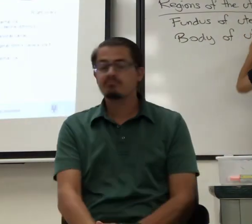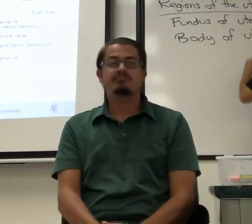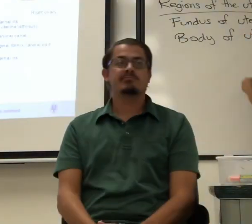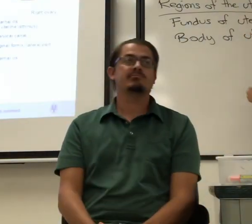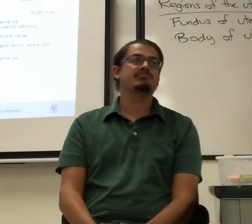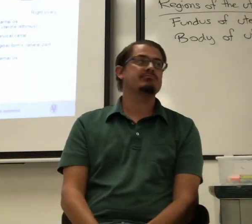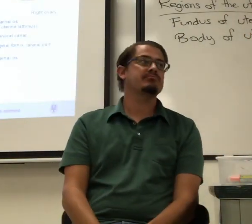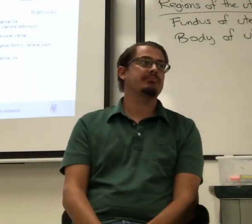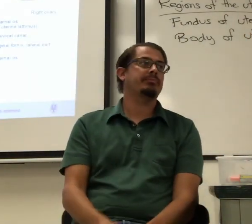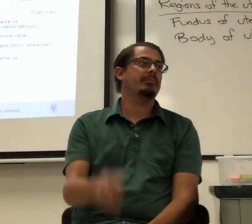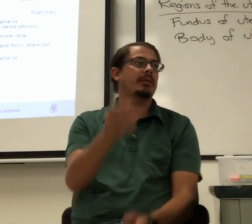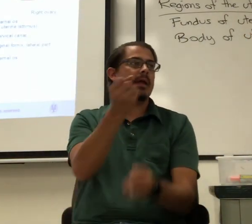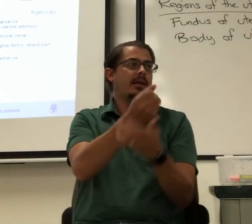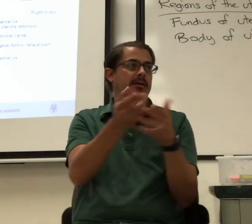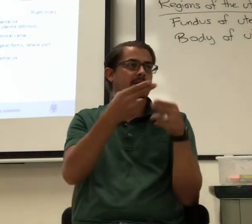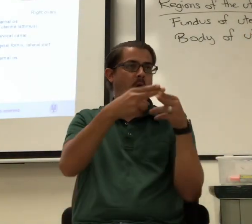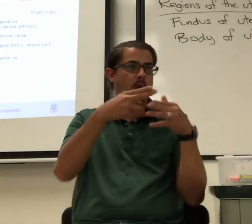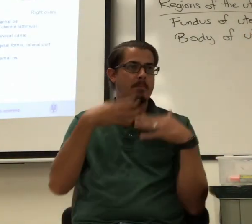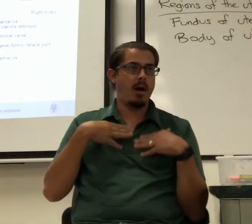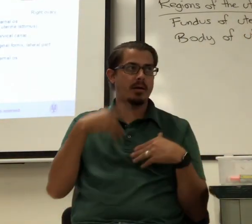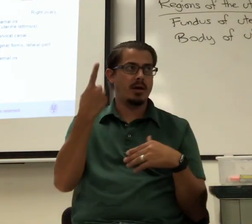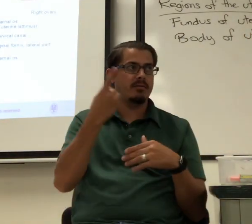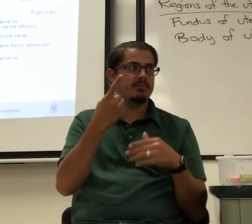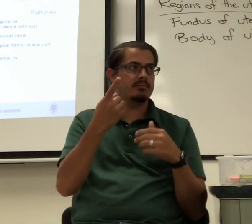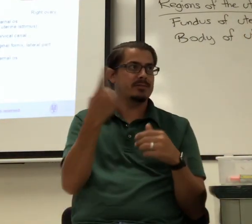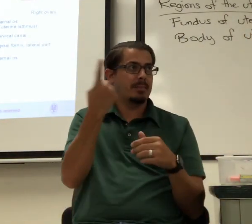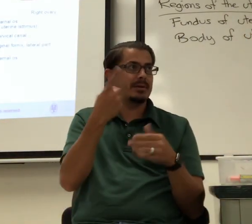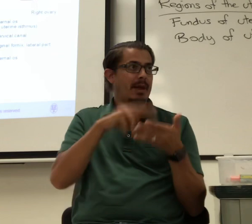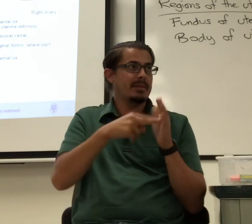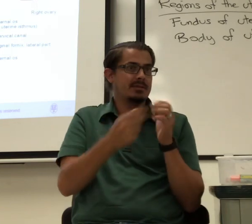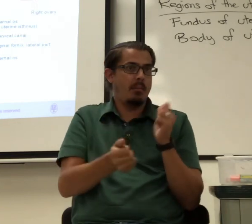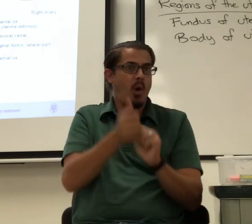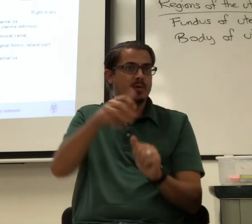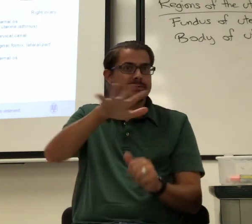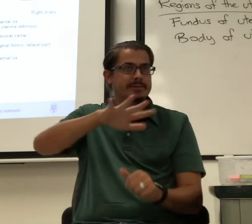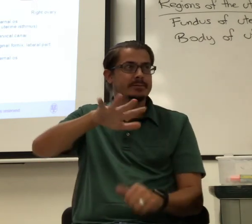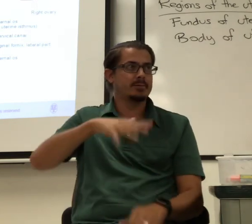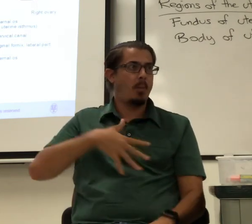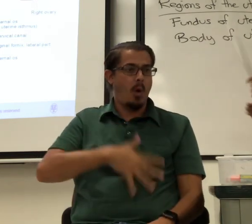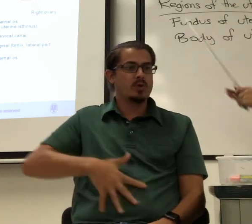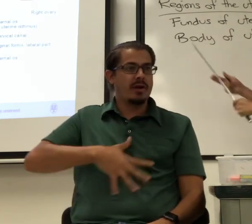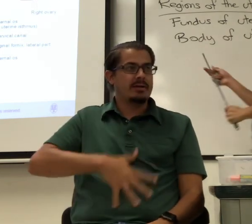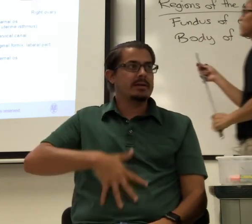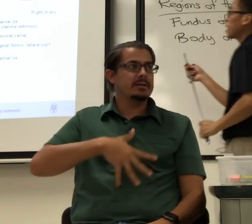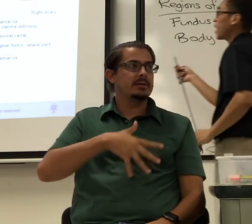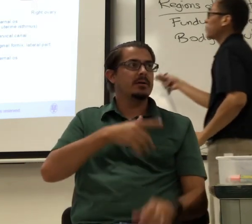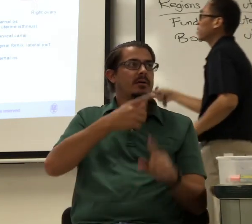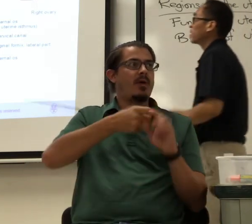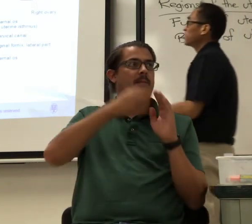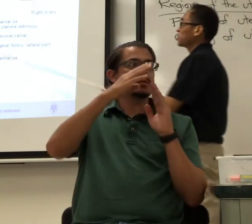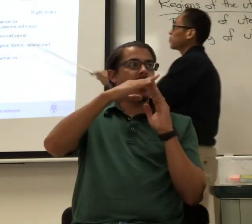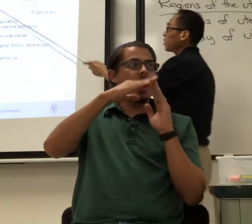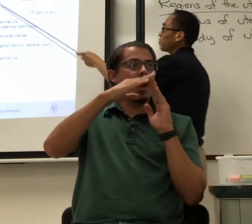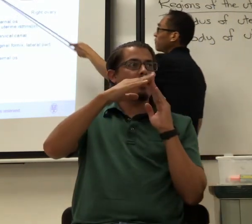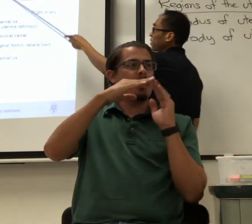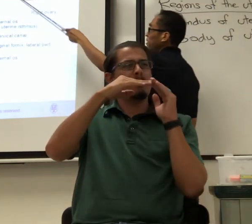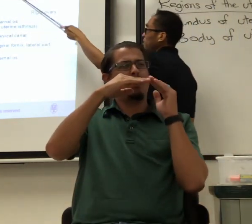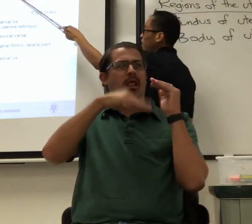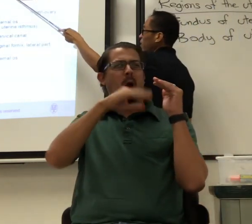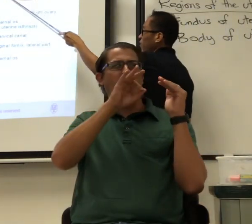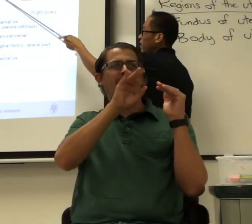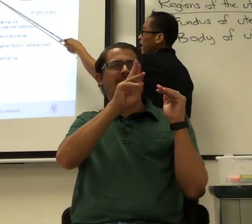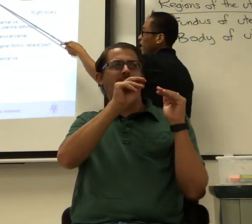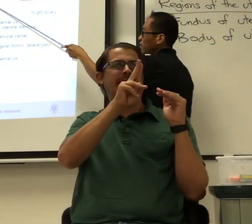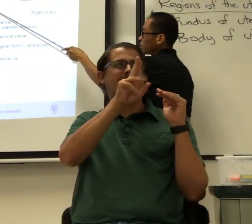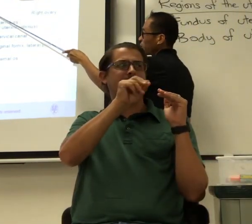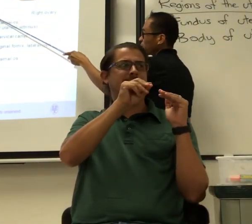But anything that's called body of something, it's most of it. So most of it goes from the top, just below the fundus,